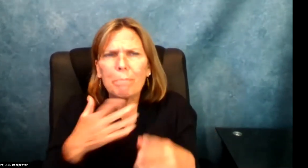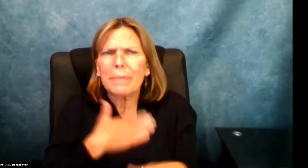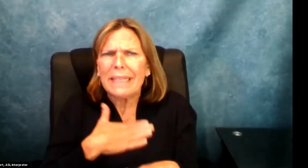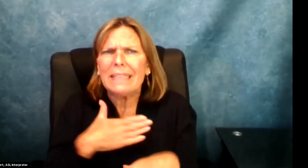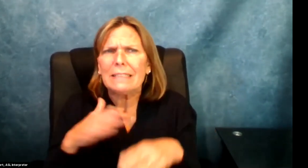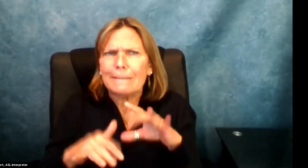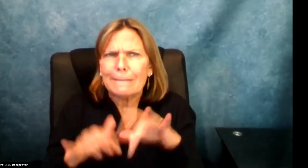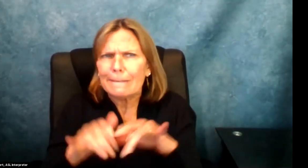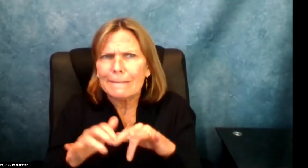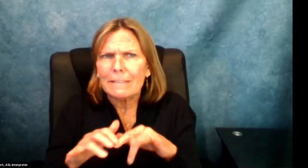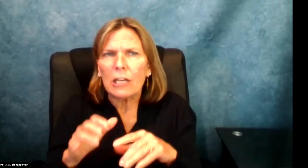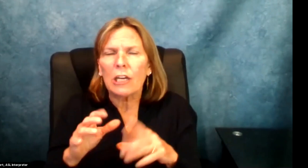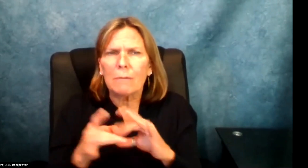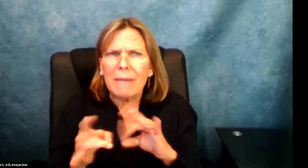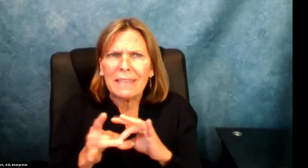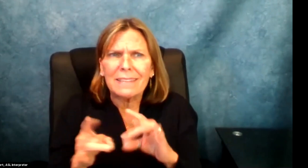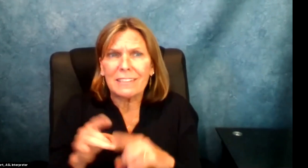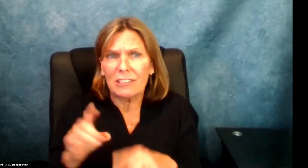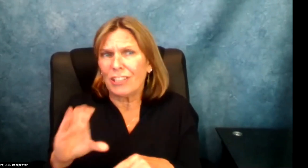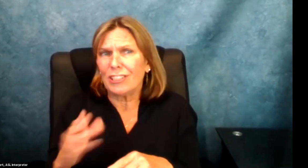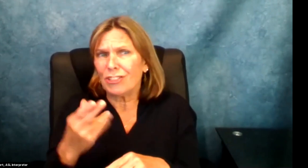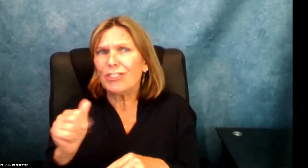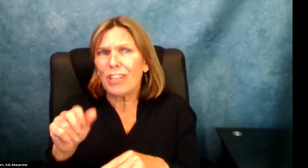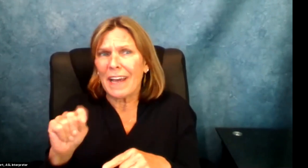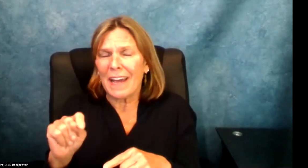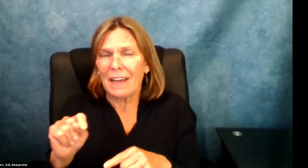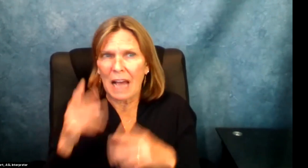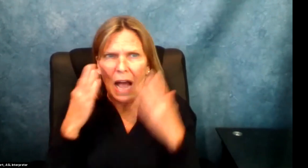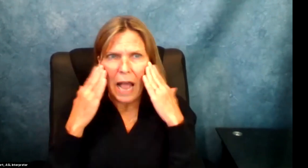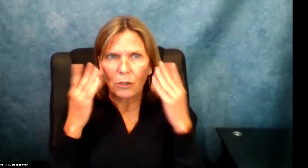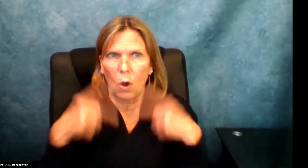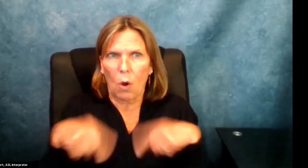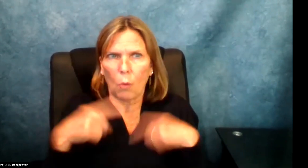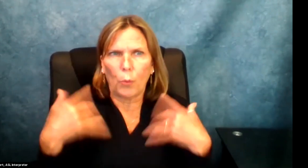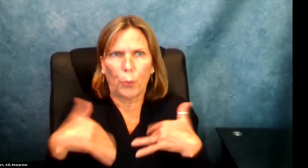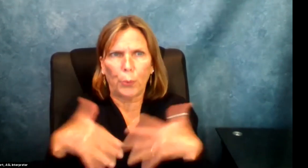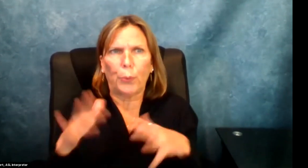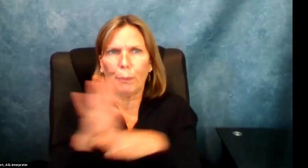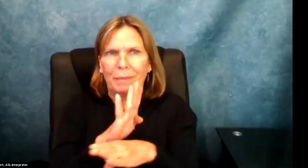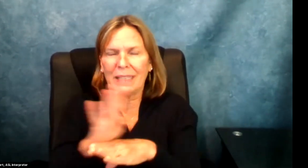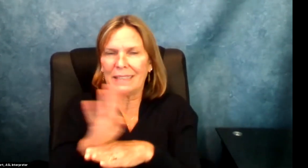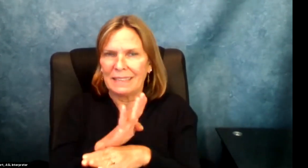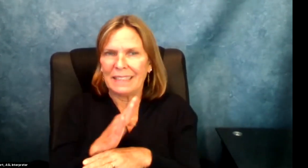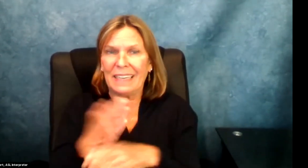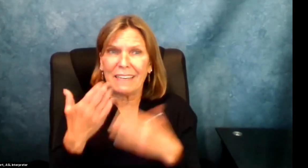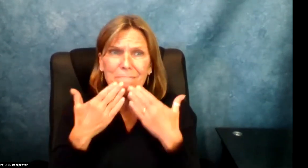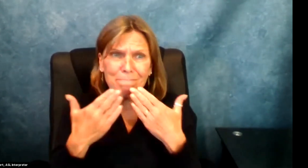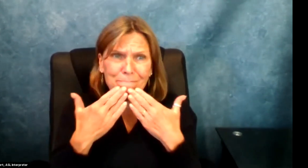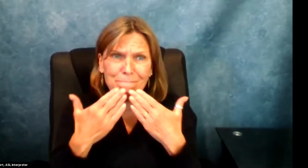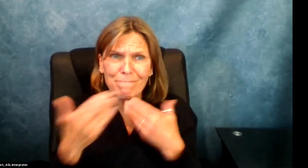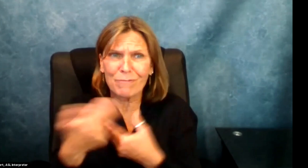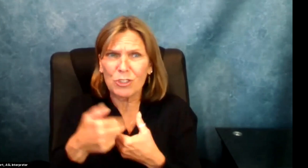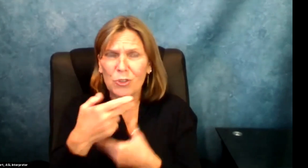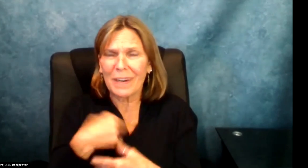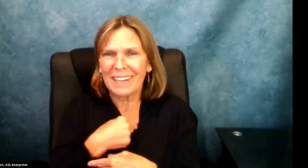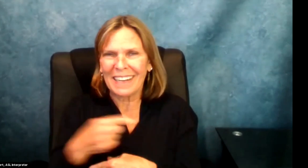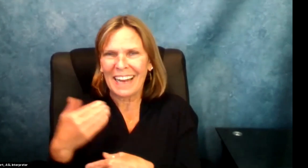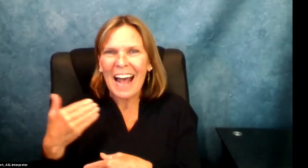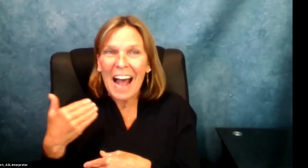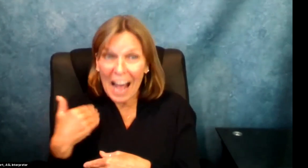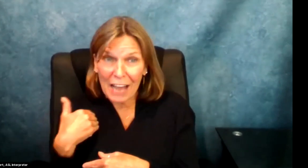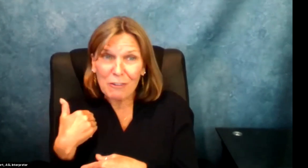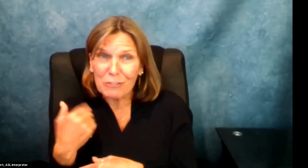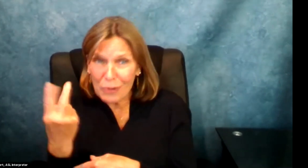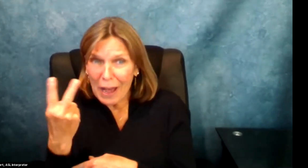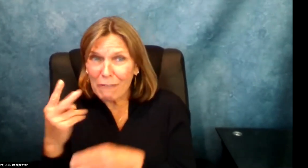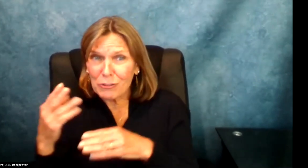So with that, we're so happy that you joined us. I know it's a really busy time. And, my kids, I have 2 little kids myself, and